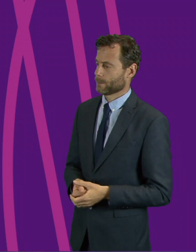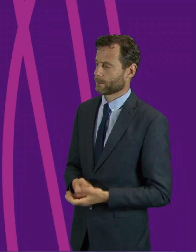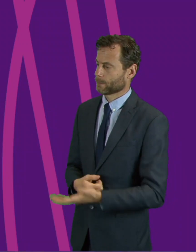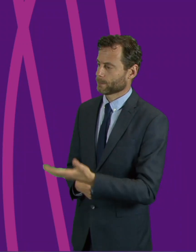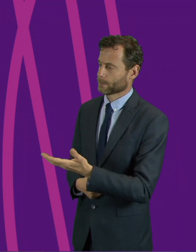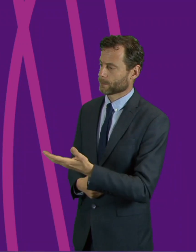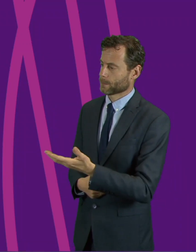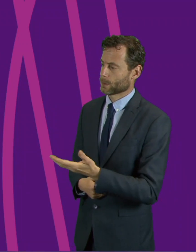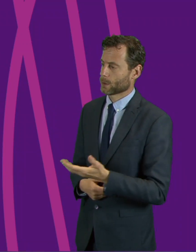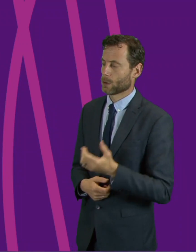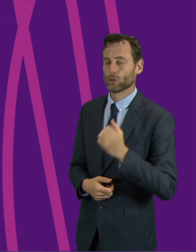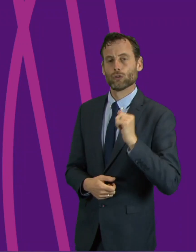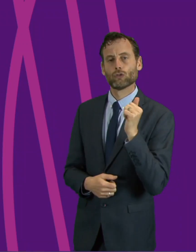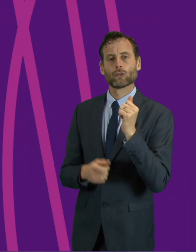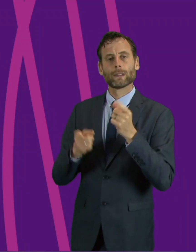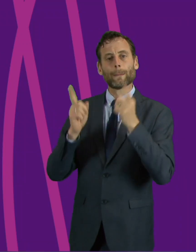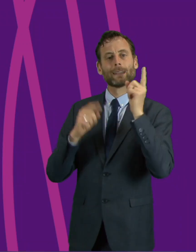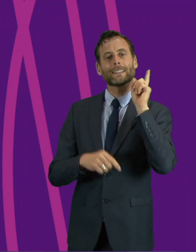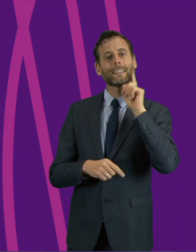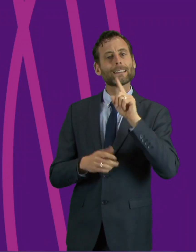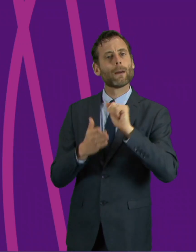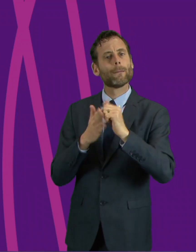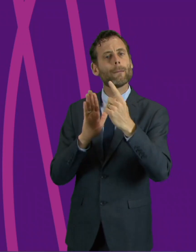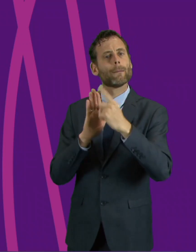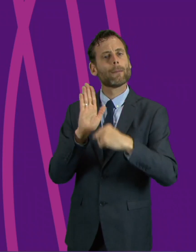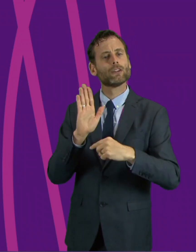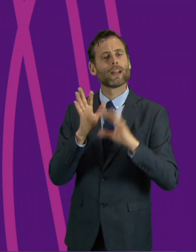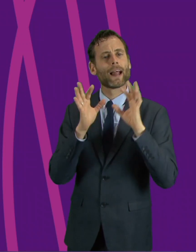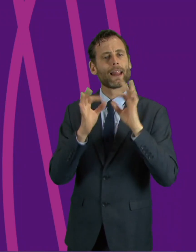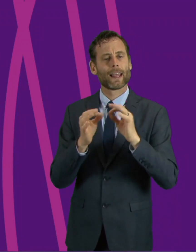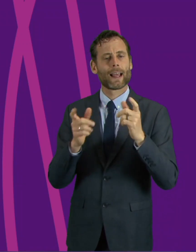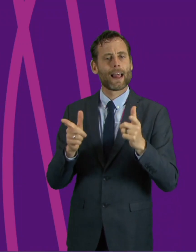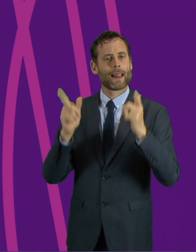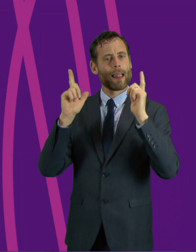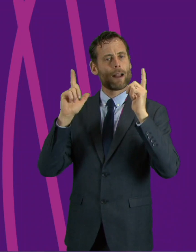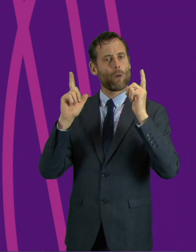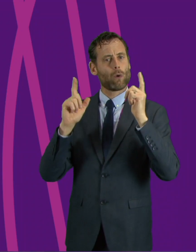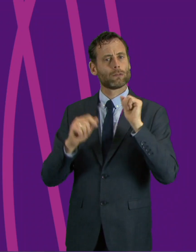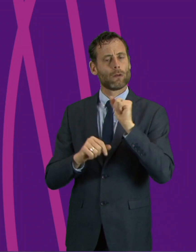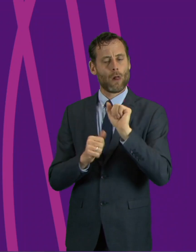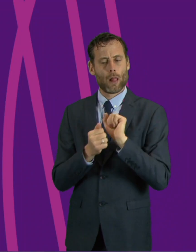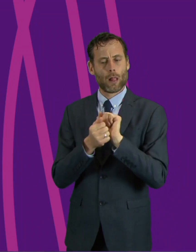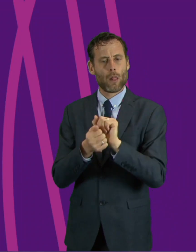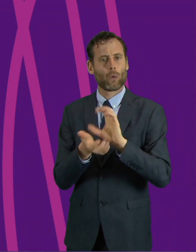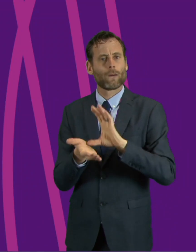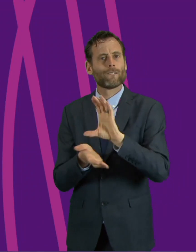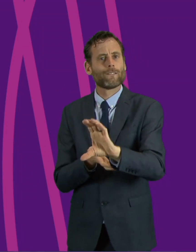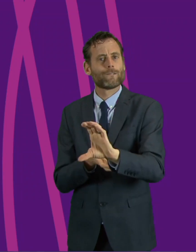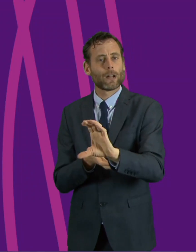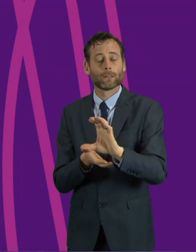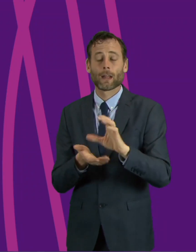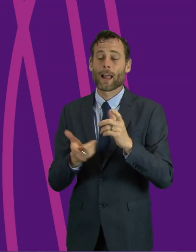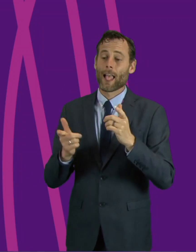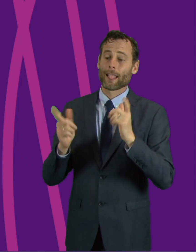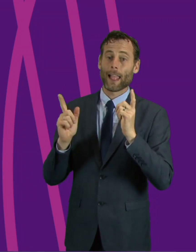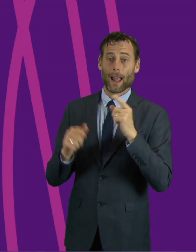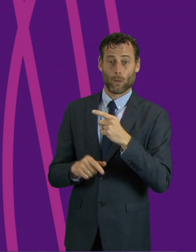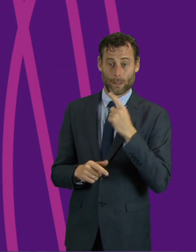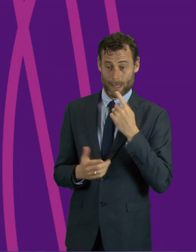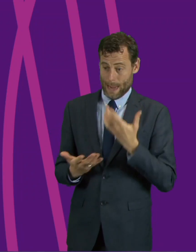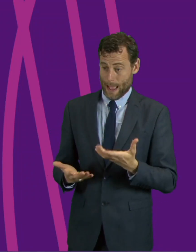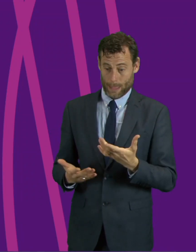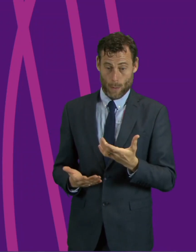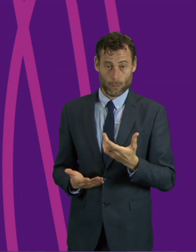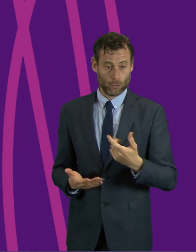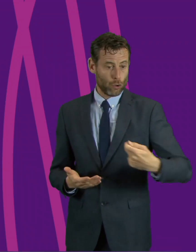Officer. Scottish Ministers yesterday published details of the Landlord Loan Fund, which provides for loans for landlords who are not receiving rents from tenants as a result